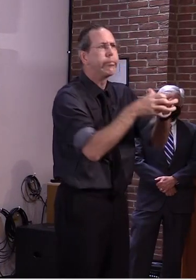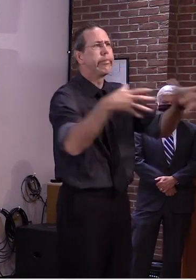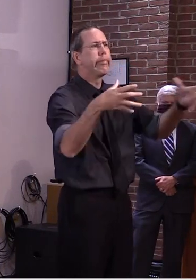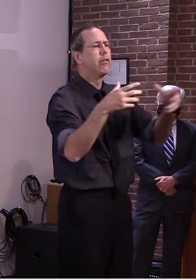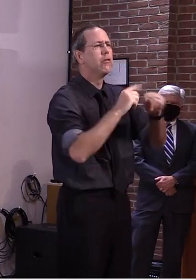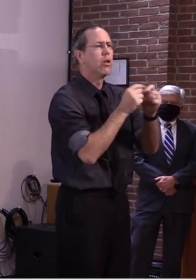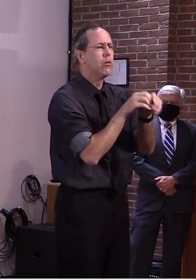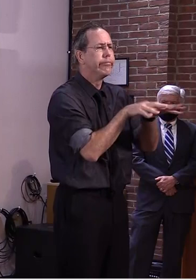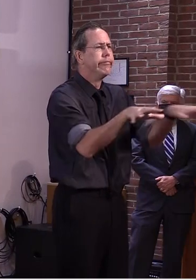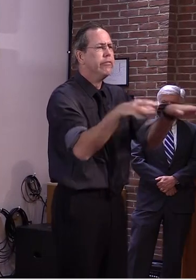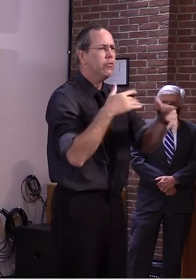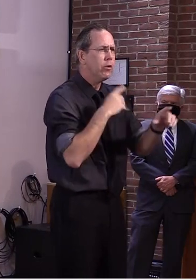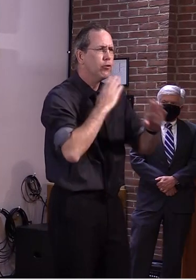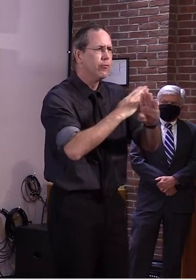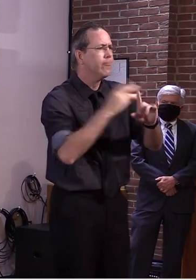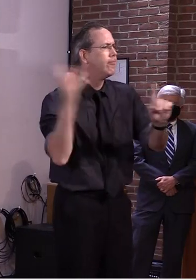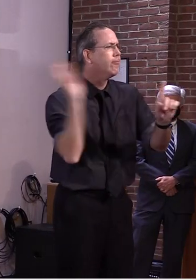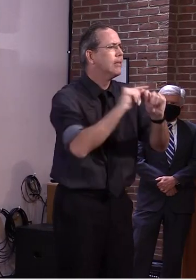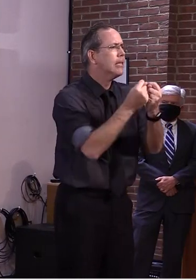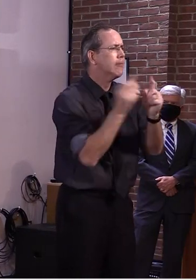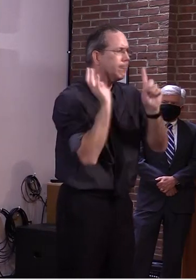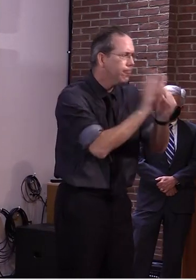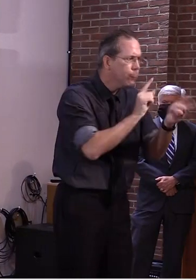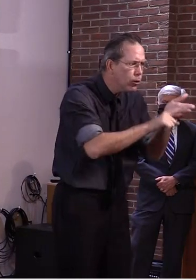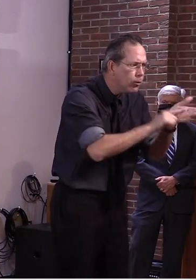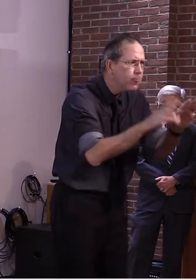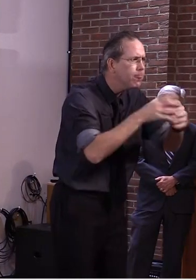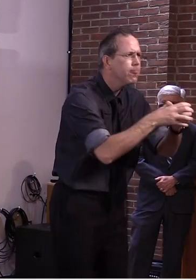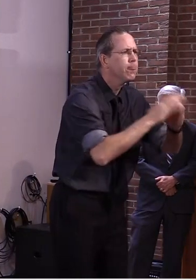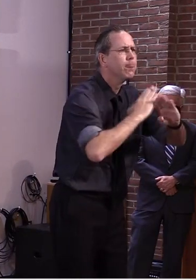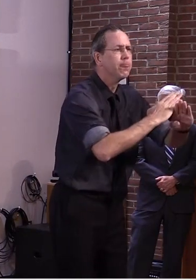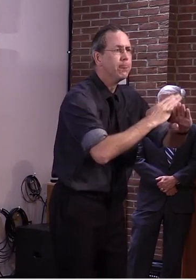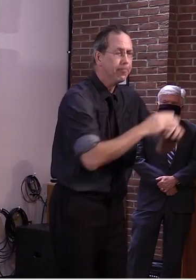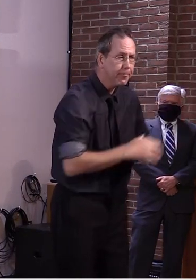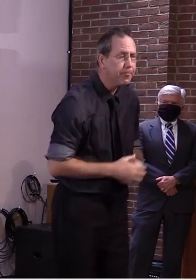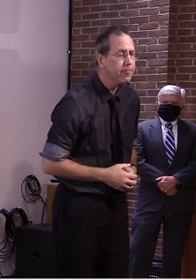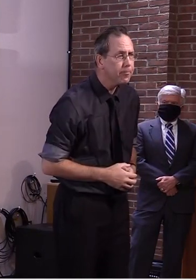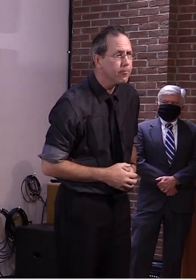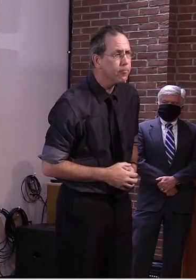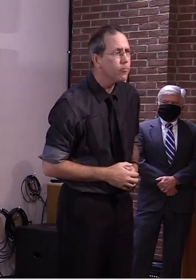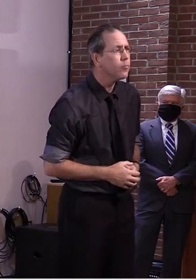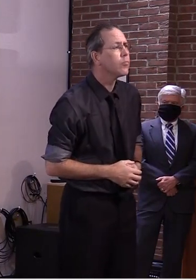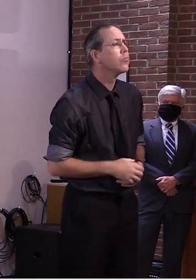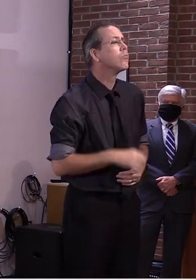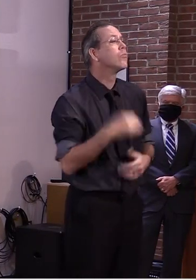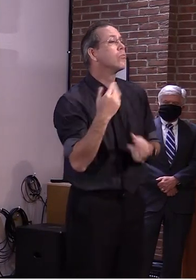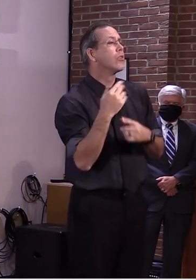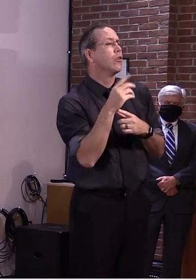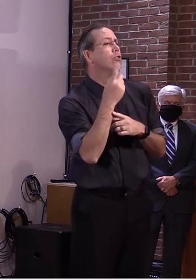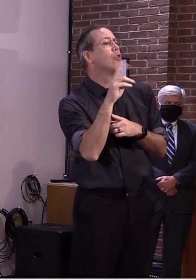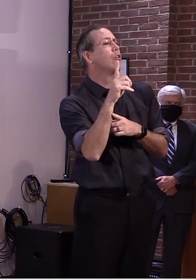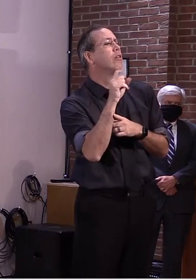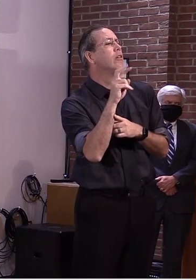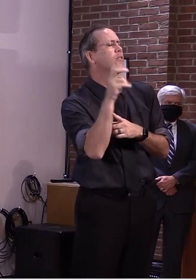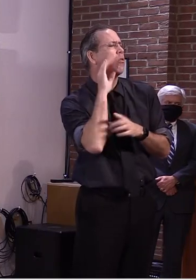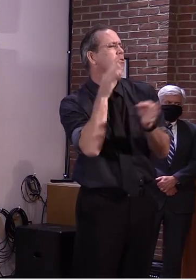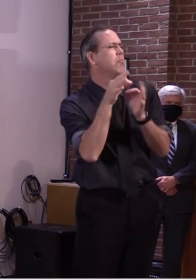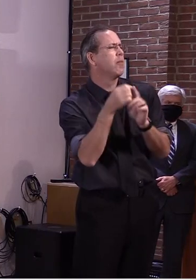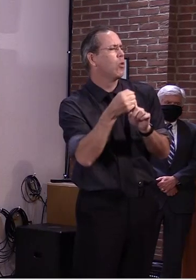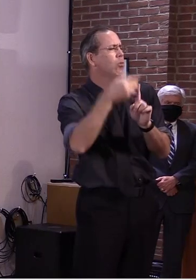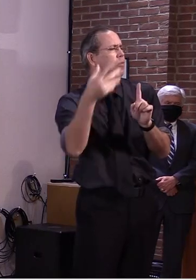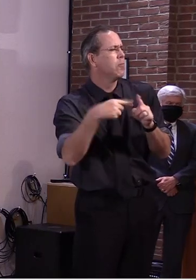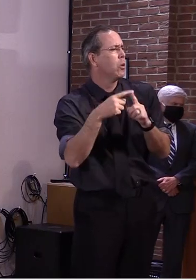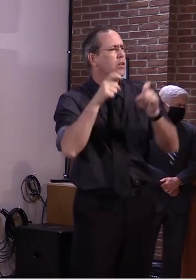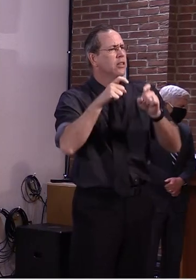pandemic. Now, Dr. Levine will talk about some new testing initiatives this morning as well. I mention